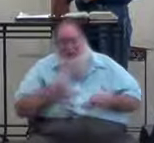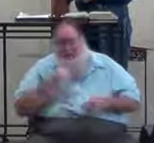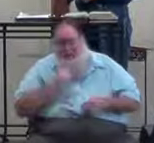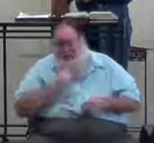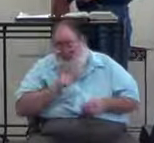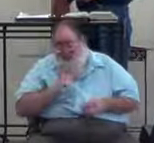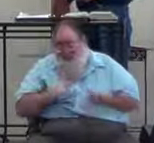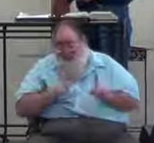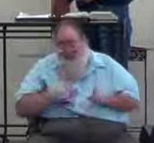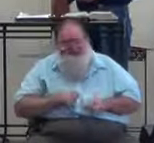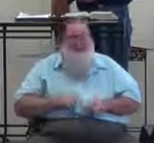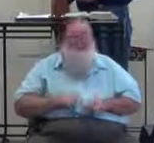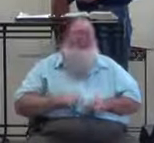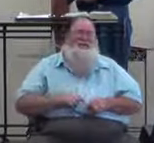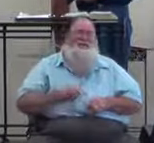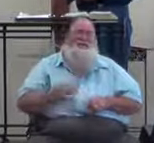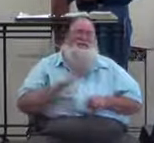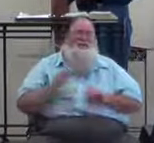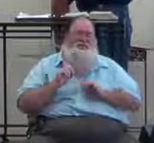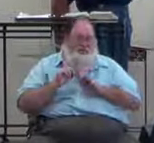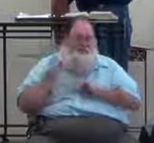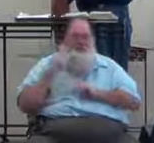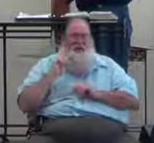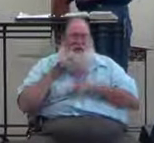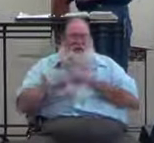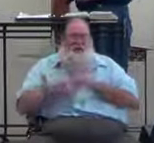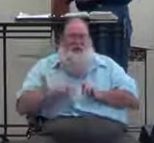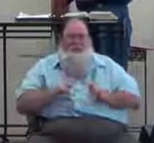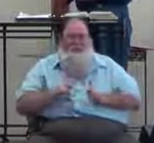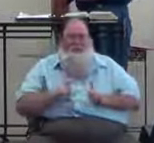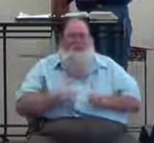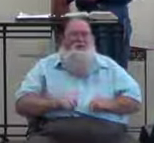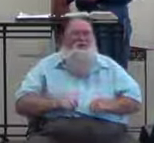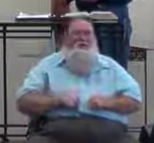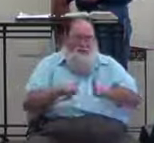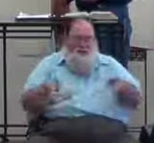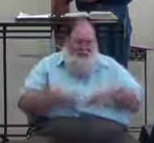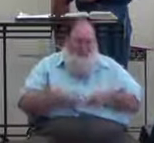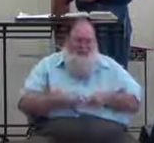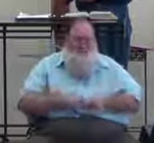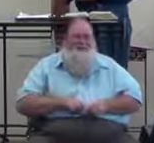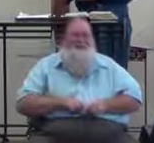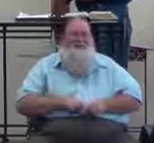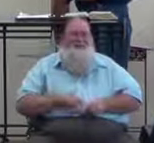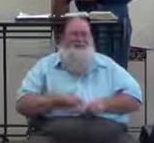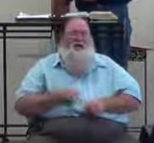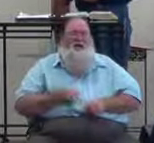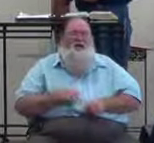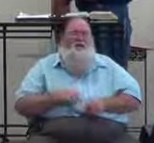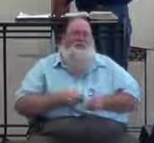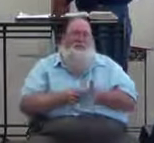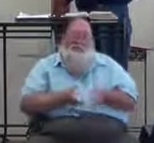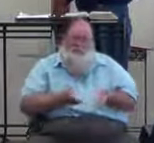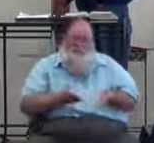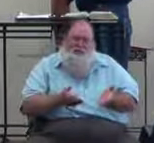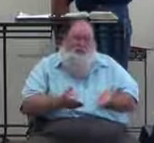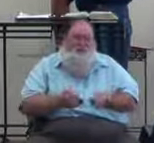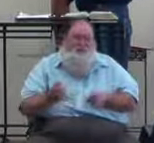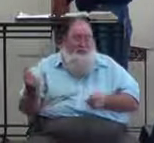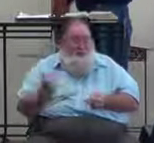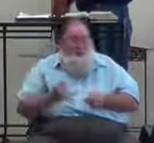So you get to go see all those places, and it's really amazing. I encourage you to be here and listen, and then if you just happen to have a